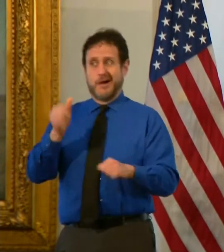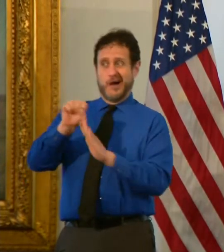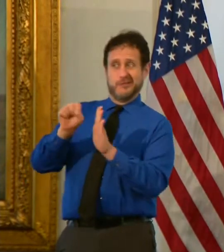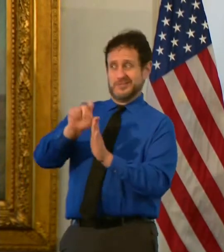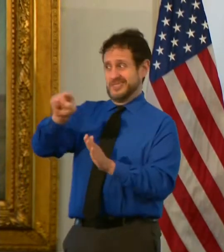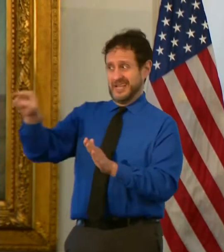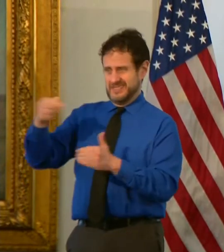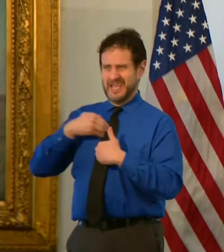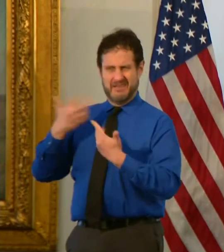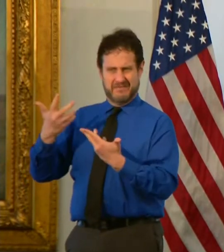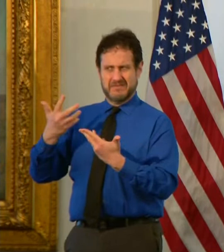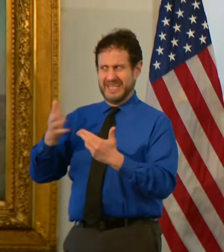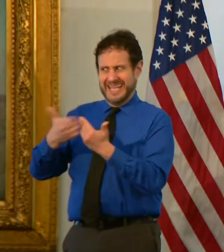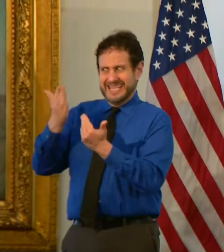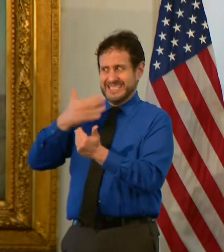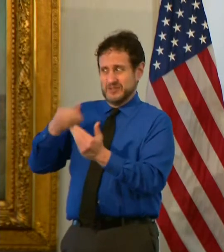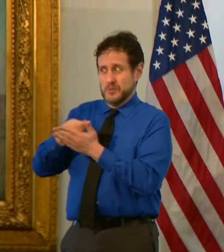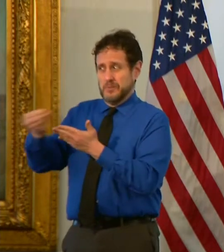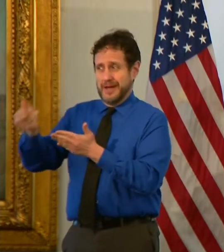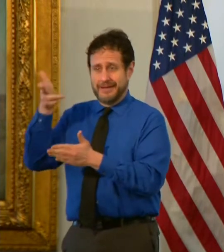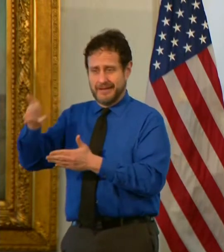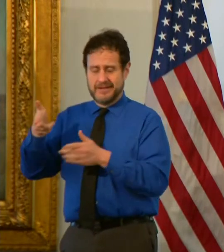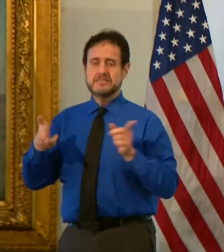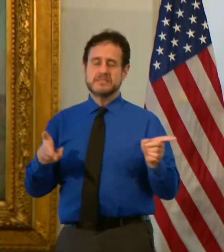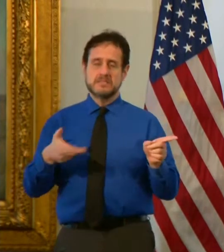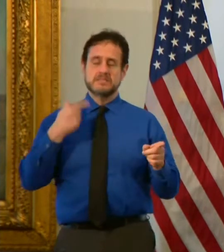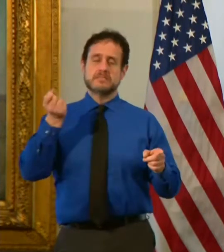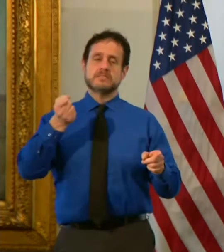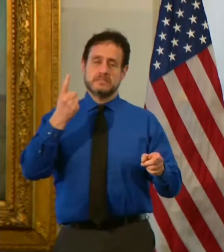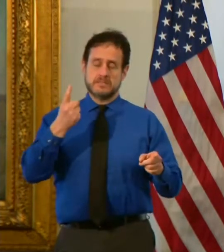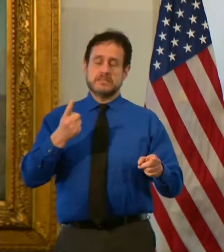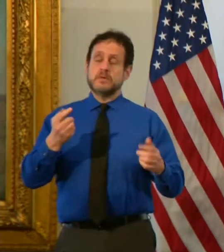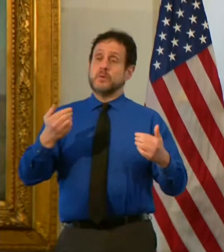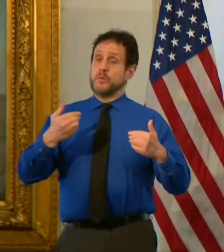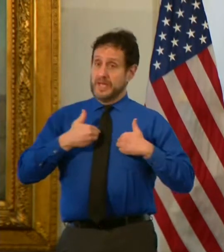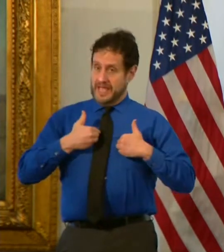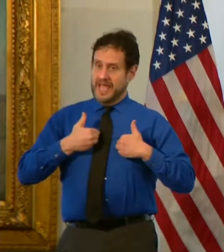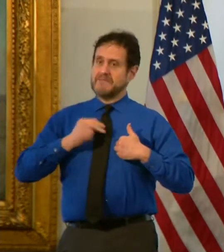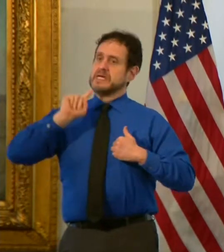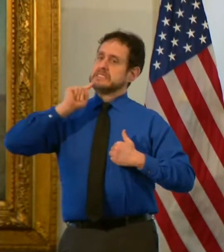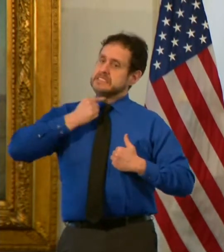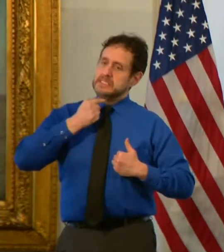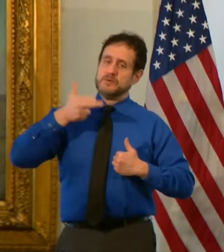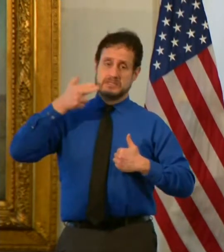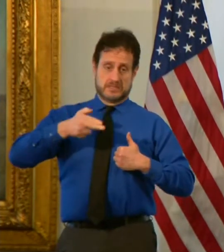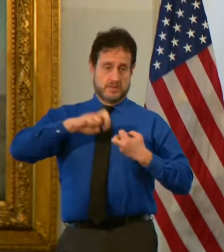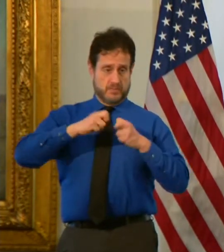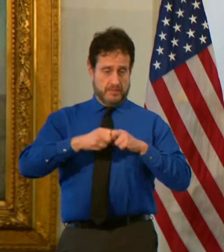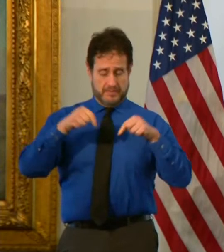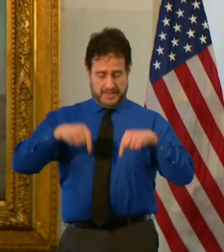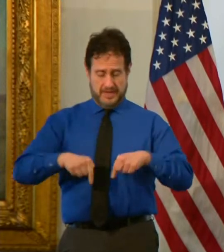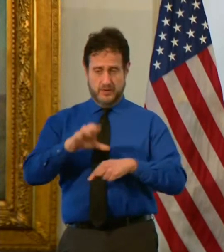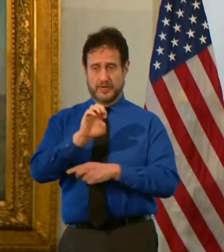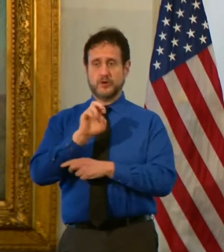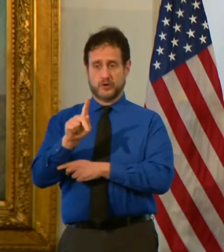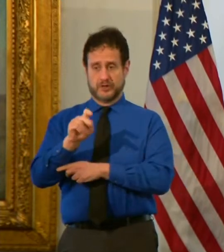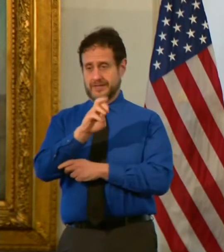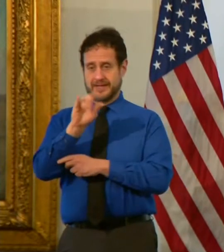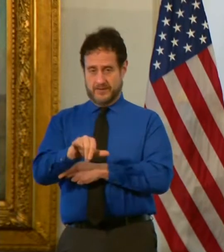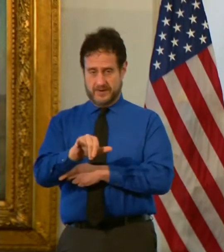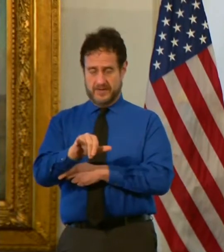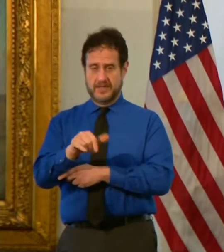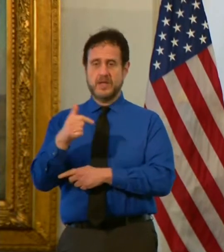Yeah, I mean, listen, make no mistake, we have a gun problem here in Cook County. We have a